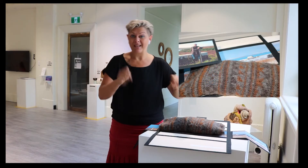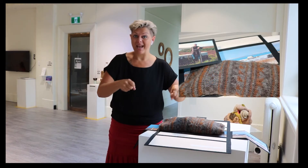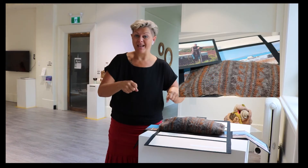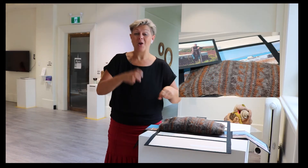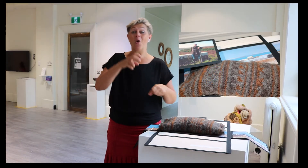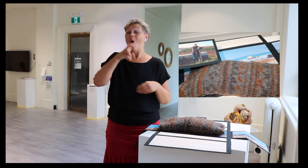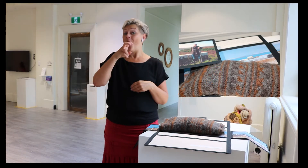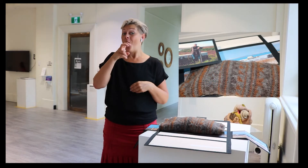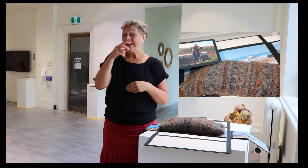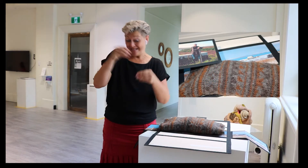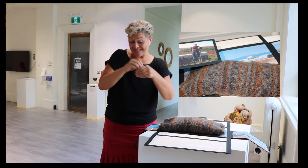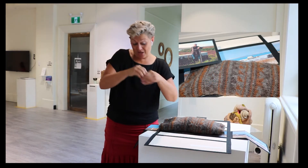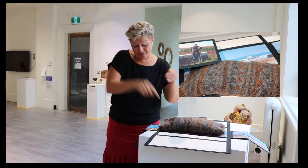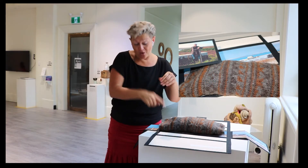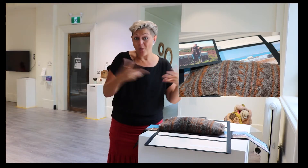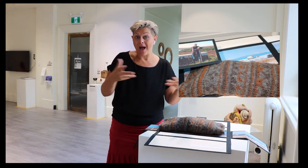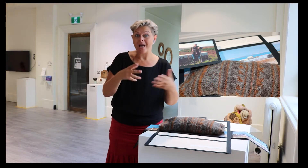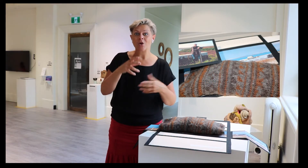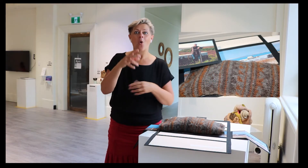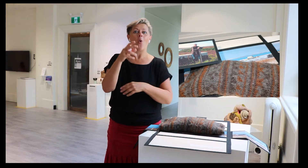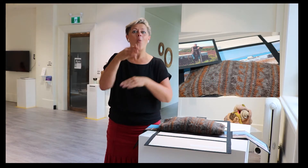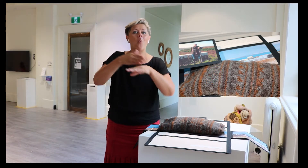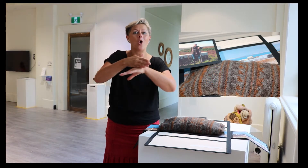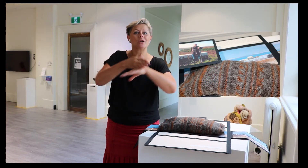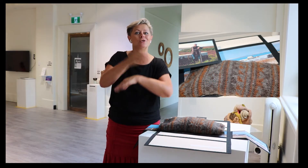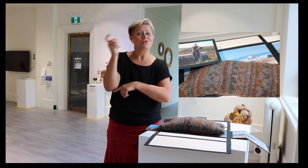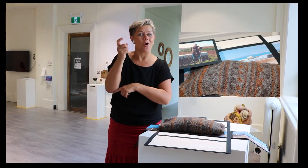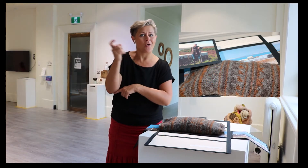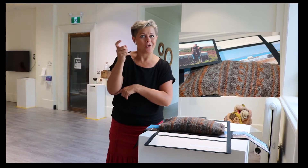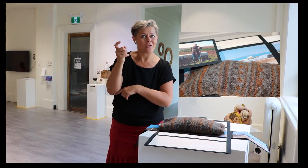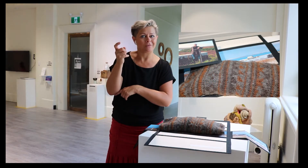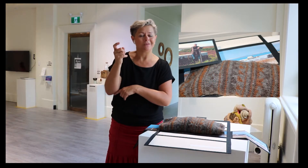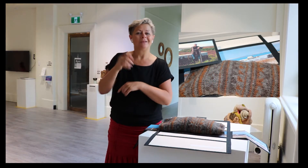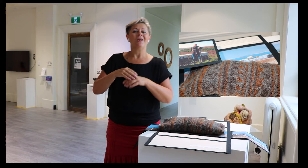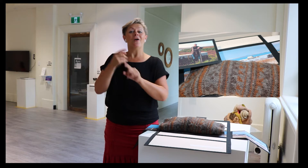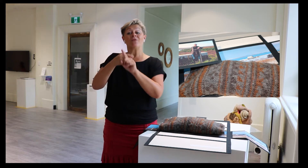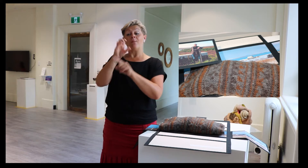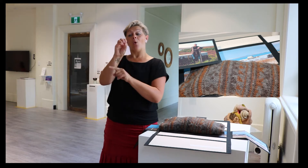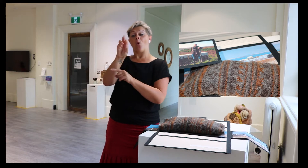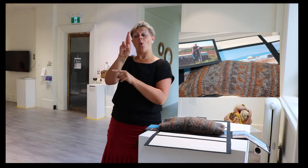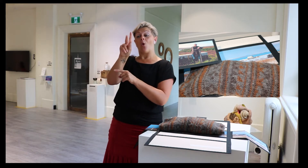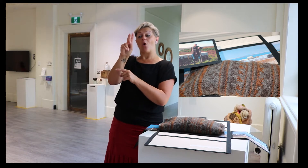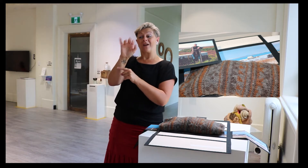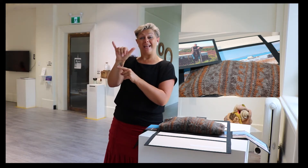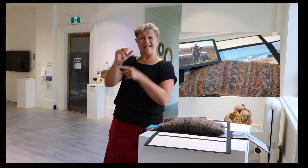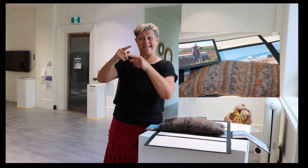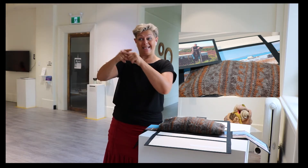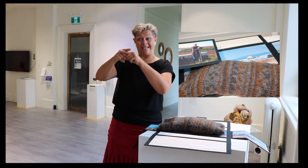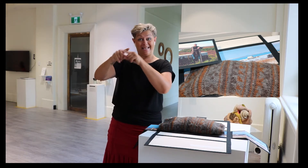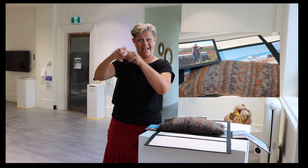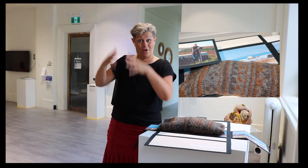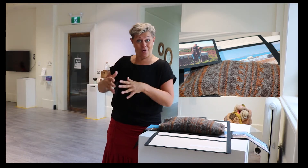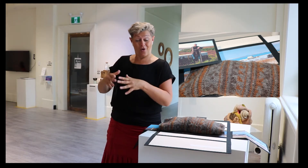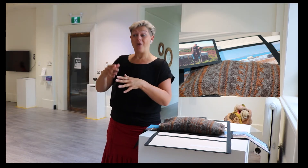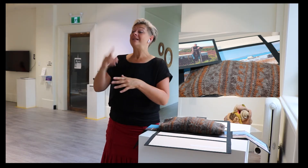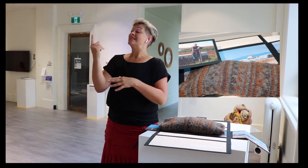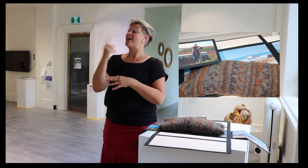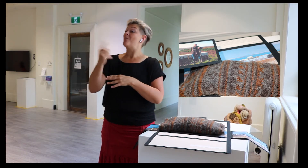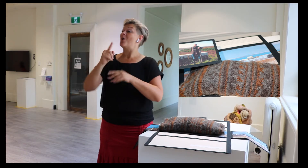darning dolly is inside the muff. In my search for info about the Orkney knitter, I was interviewed by BBC Radio